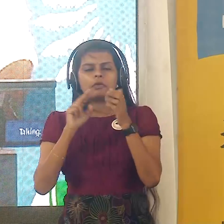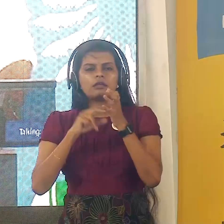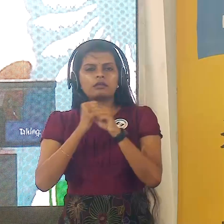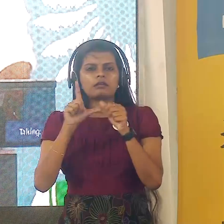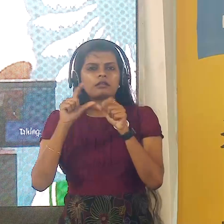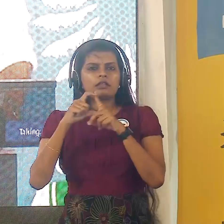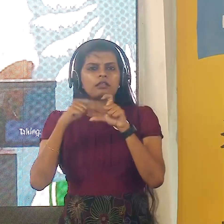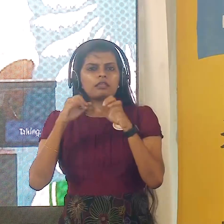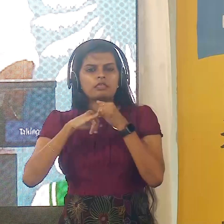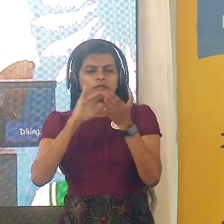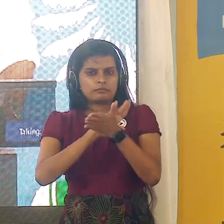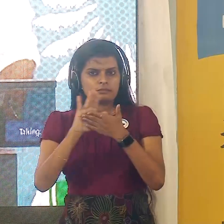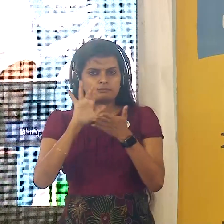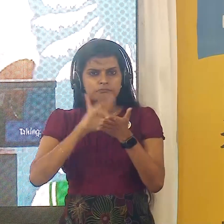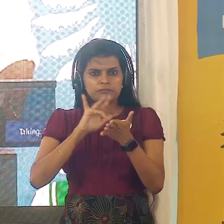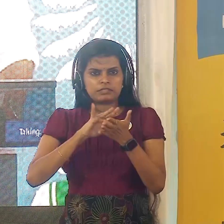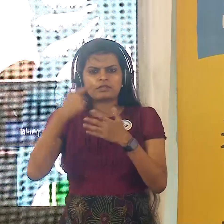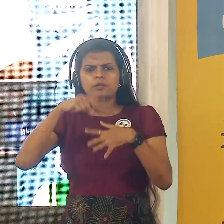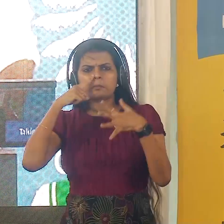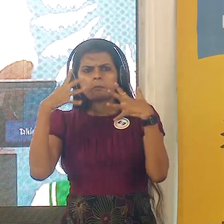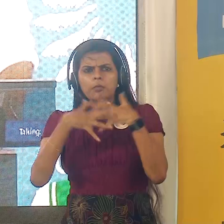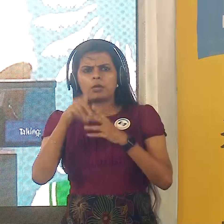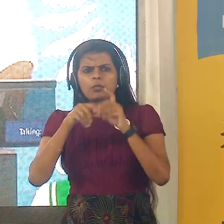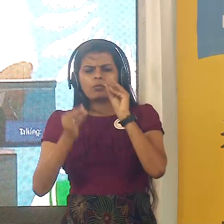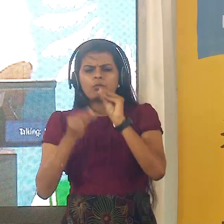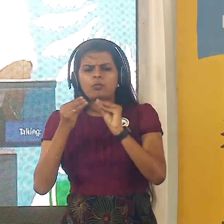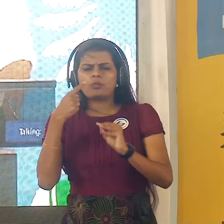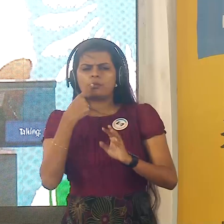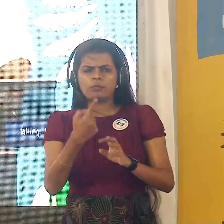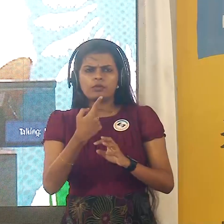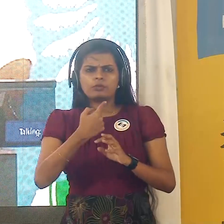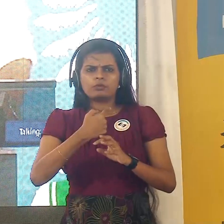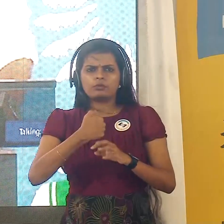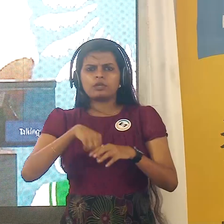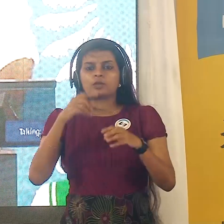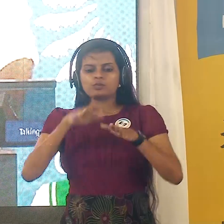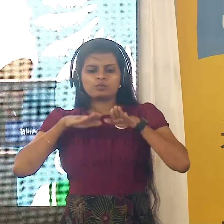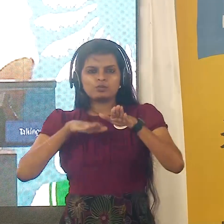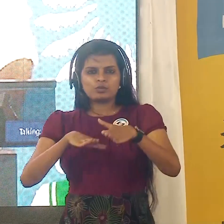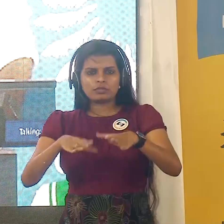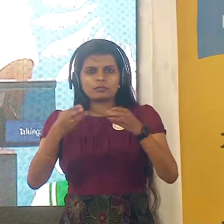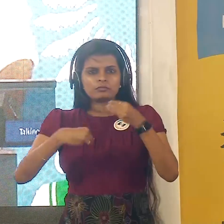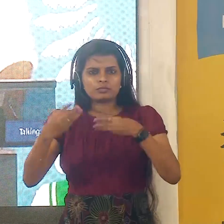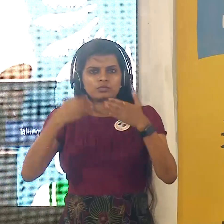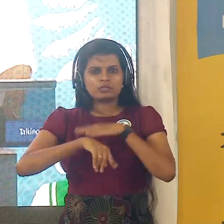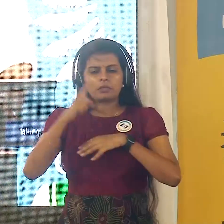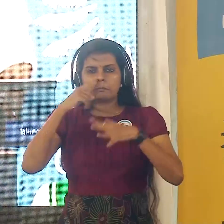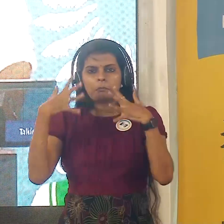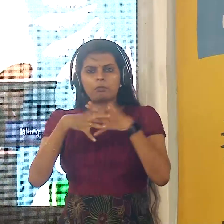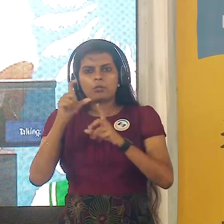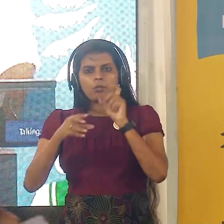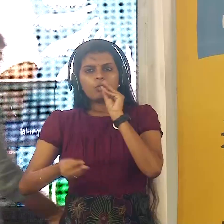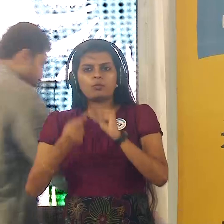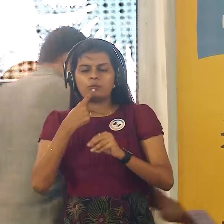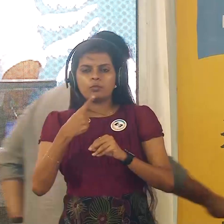female labor force participation rate is very high, particularly in the garment sector. And we know that Bangladesh rank